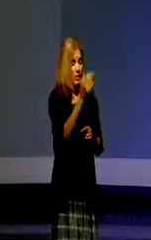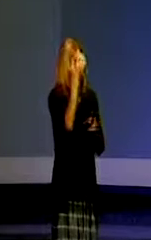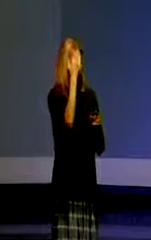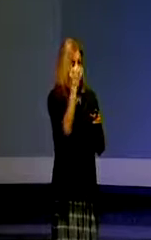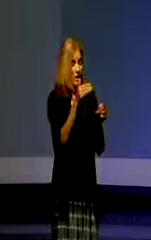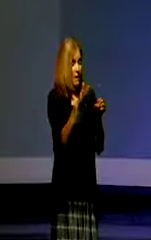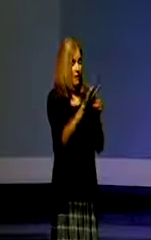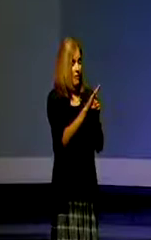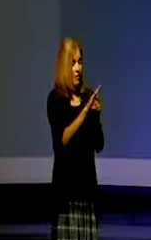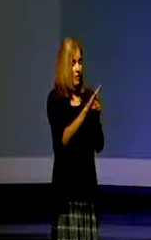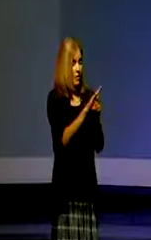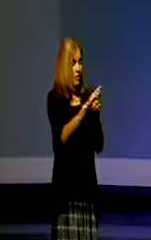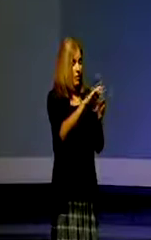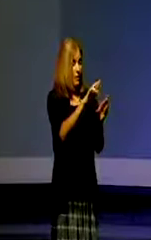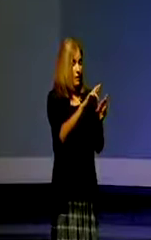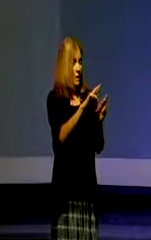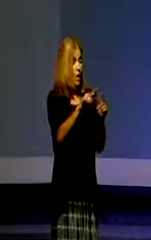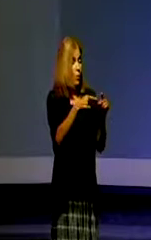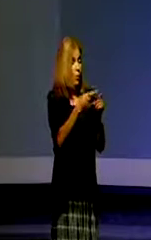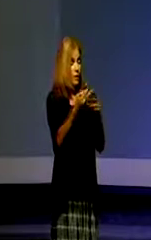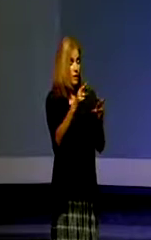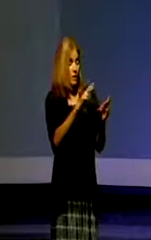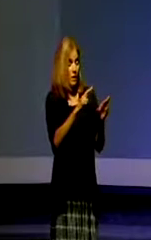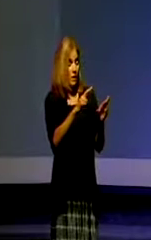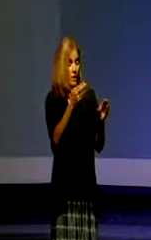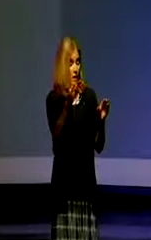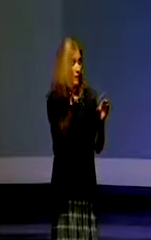then the full kernel. As soon as the grain is ripe,